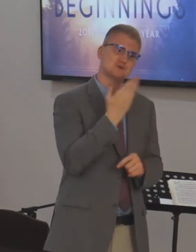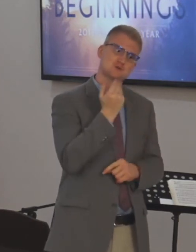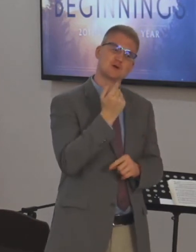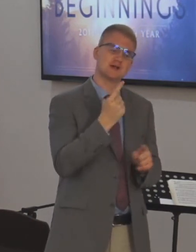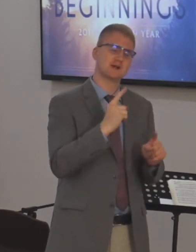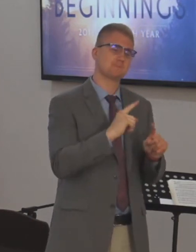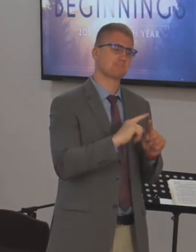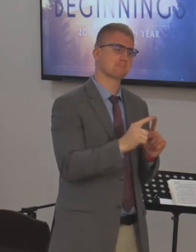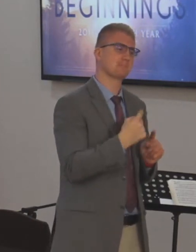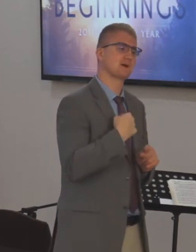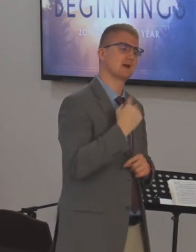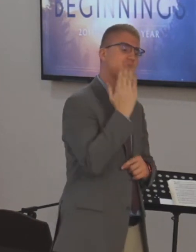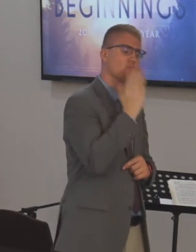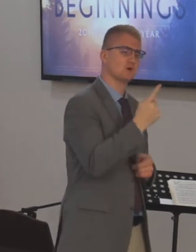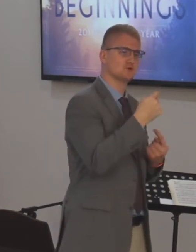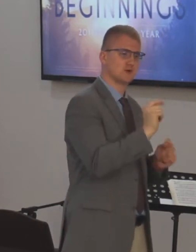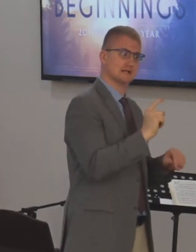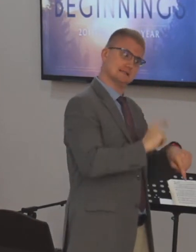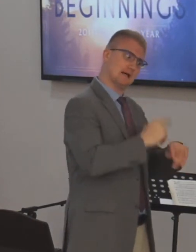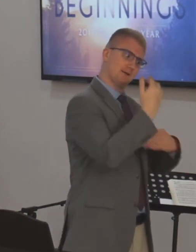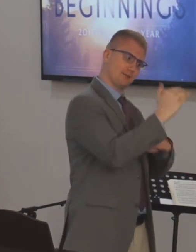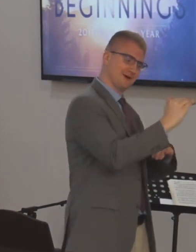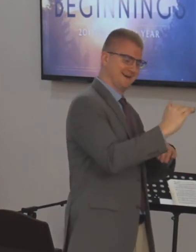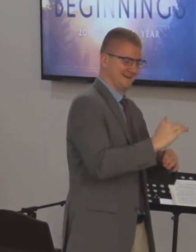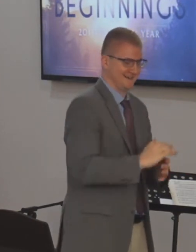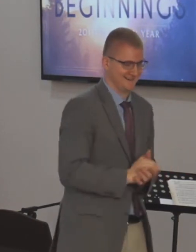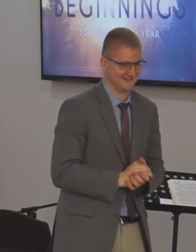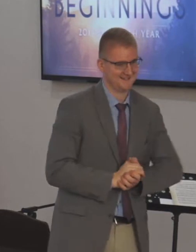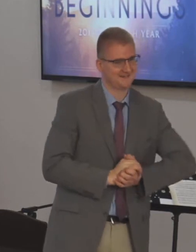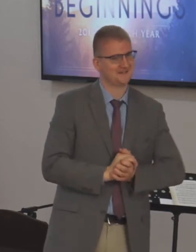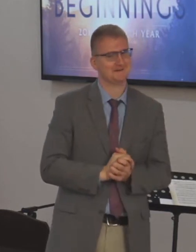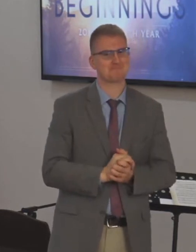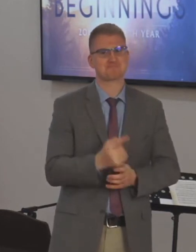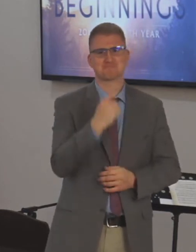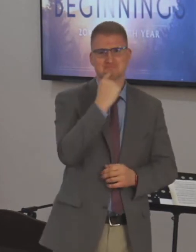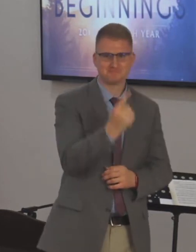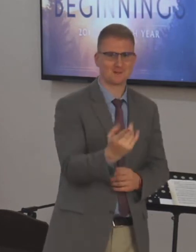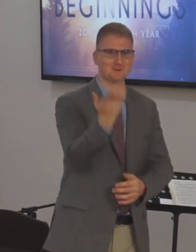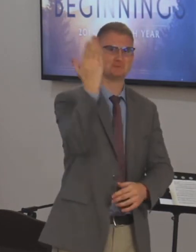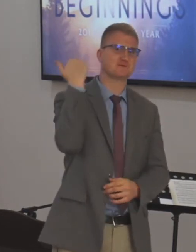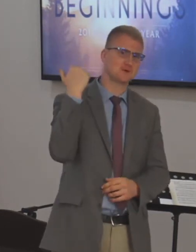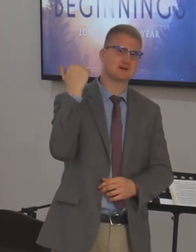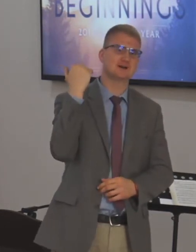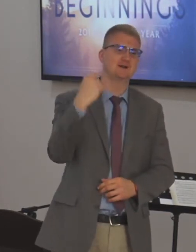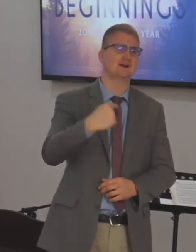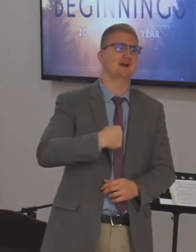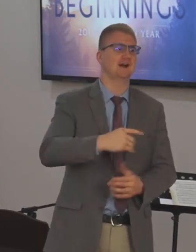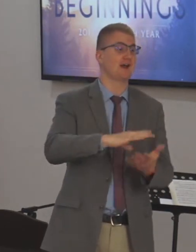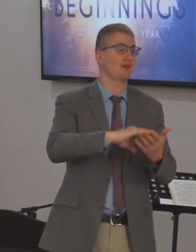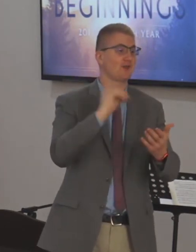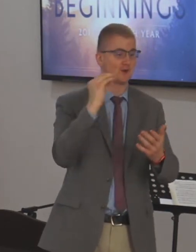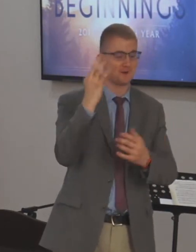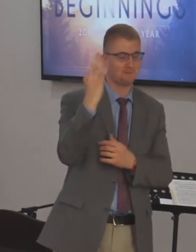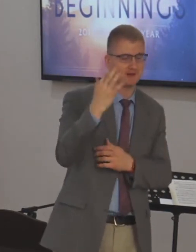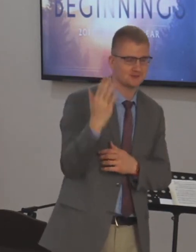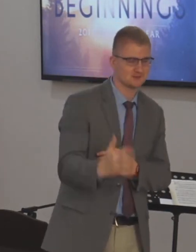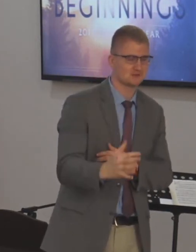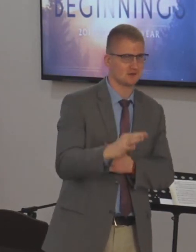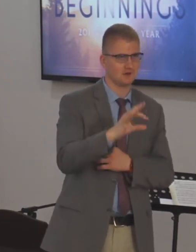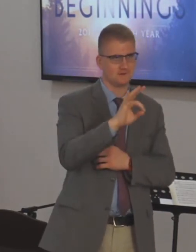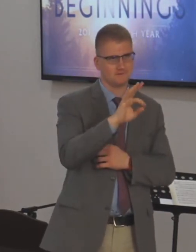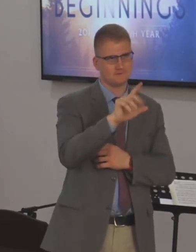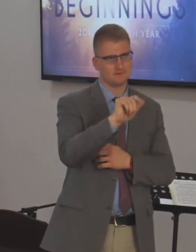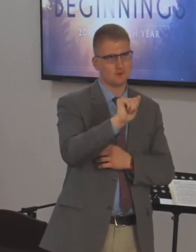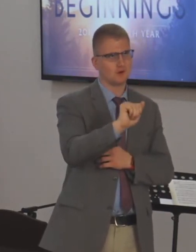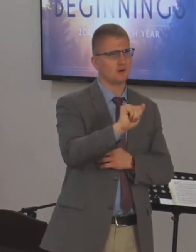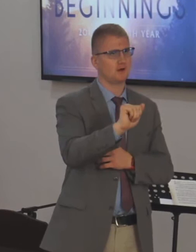I will try to stay within a reasonable amount of time. And as I told you once before, I learned from a pastor in Florida, Pastor